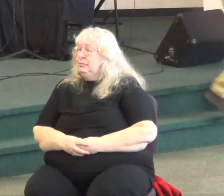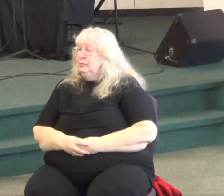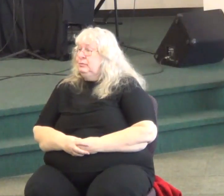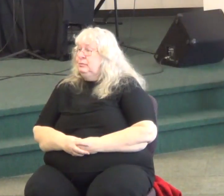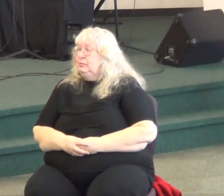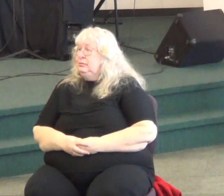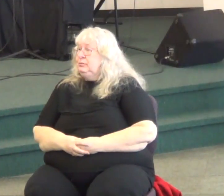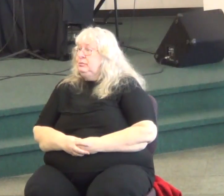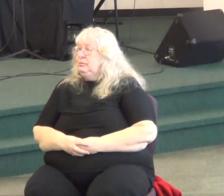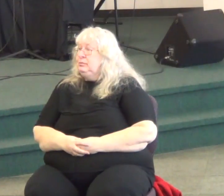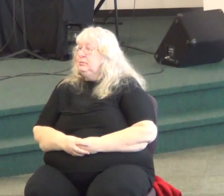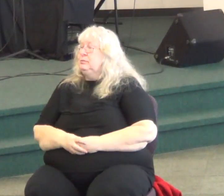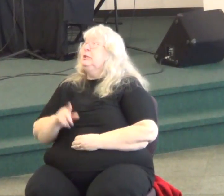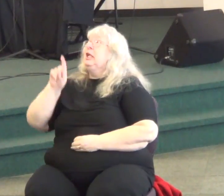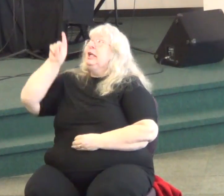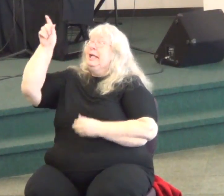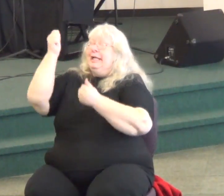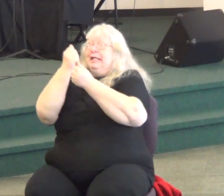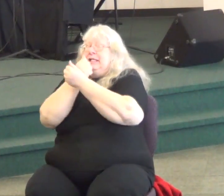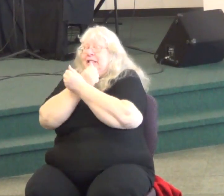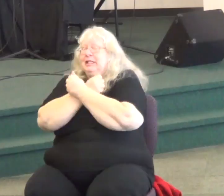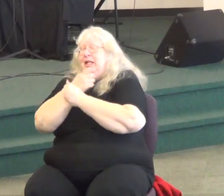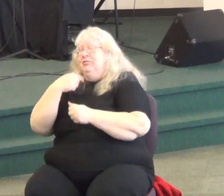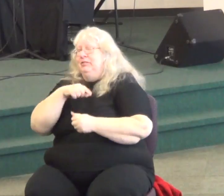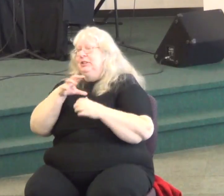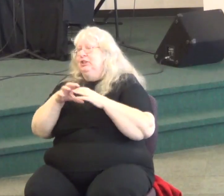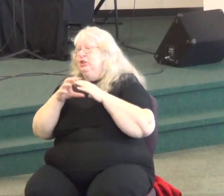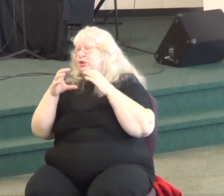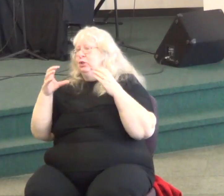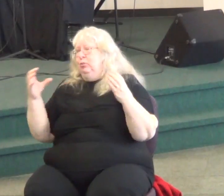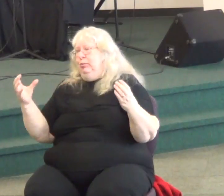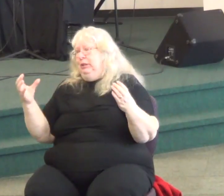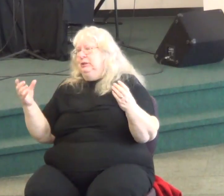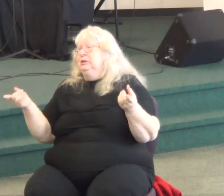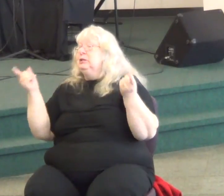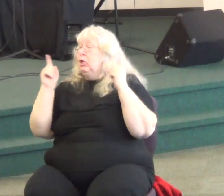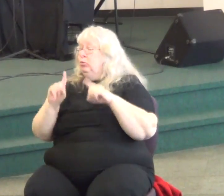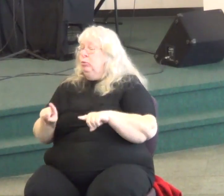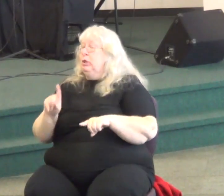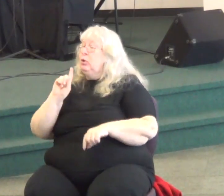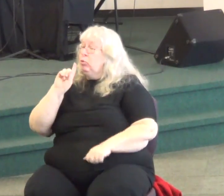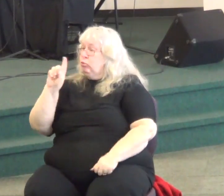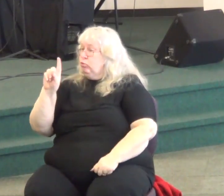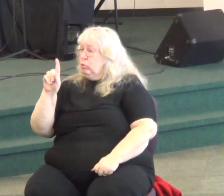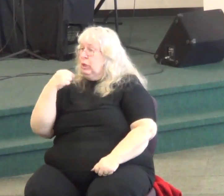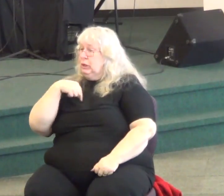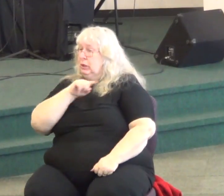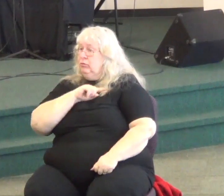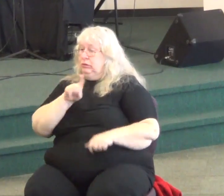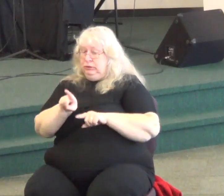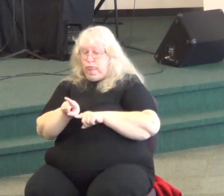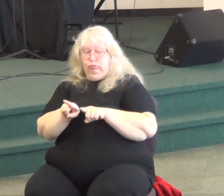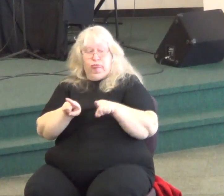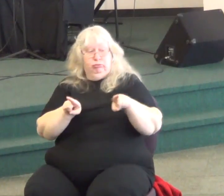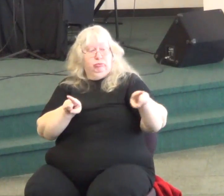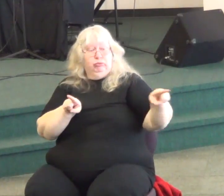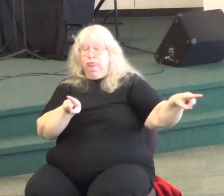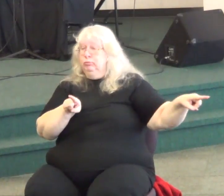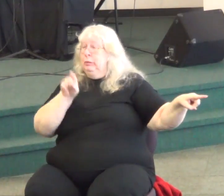You know, he loved us so much, church, that when one of us strayed, he would go after that